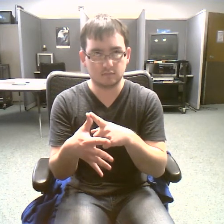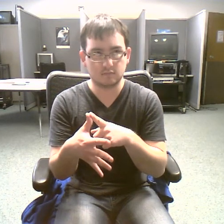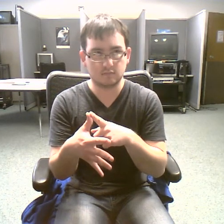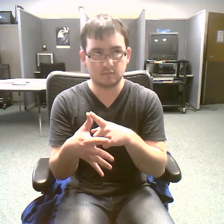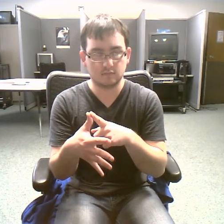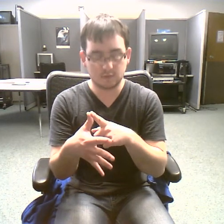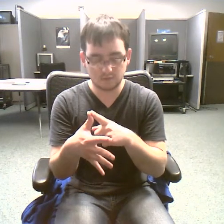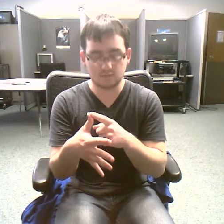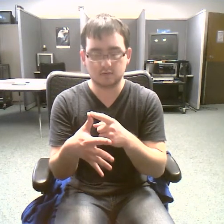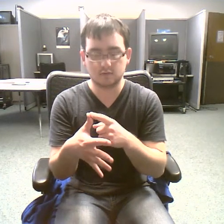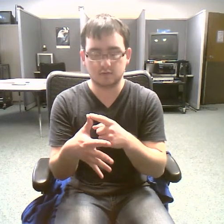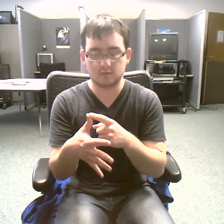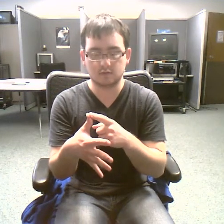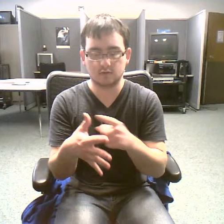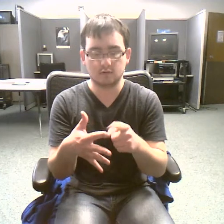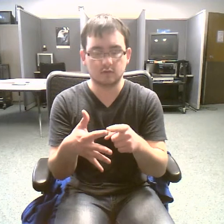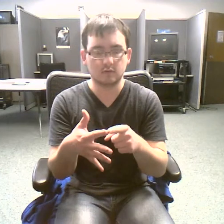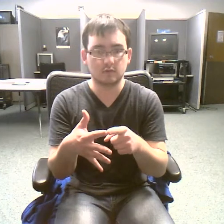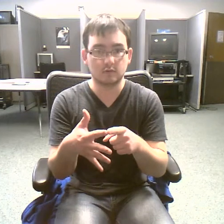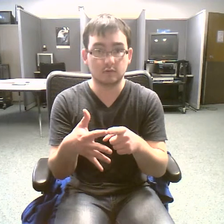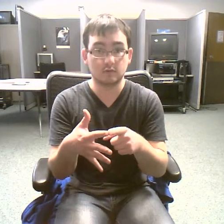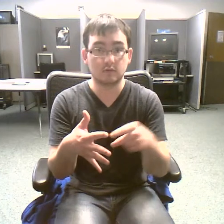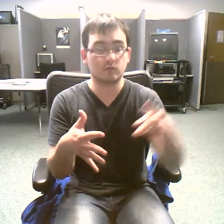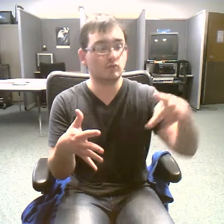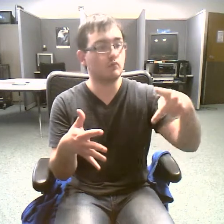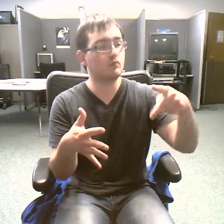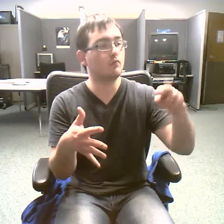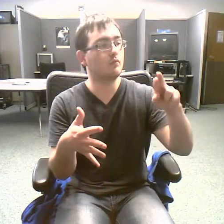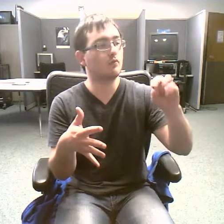I-N-T-E-R-P-H-A-S-E. Second one, prophase,